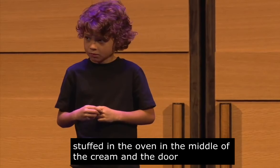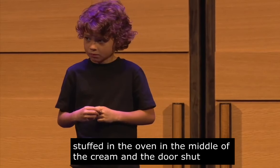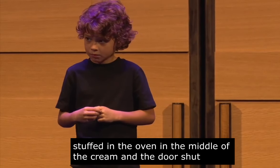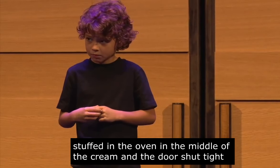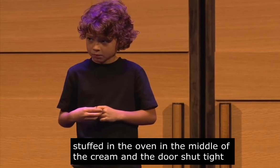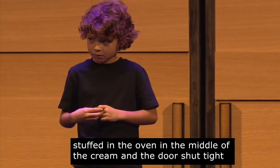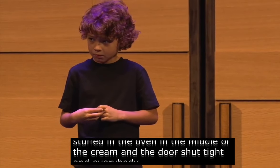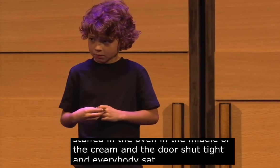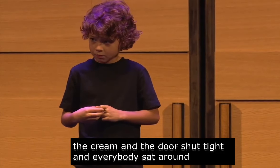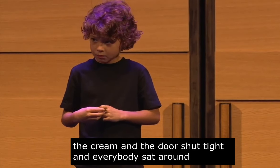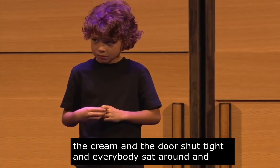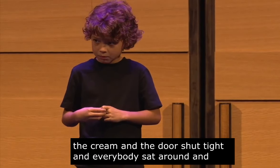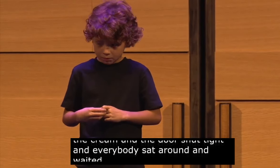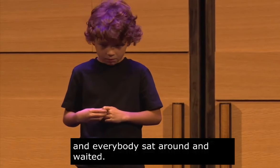sat around and waited.